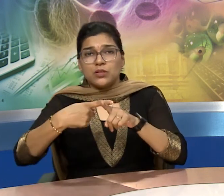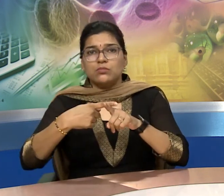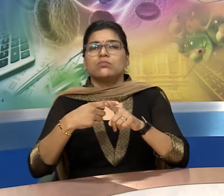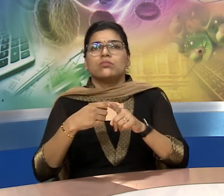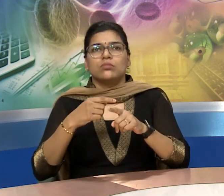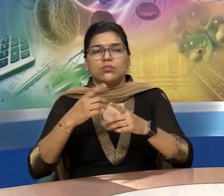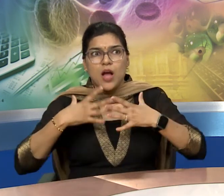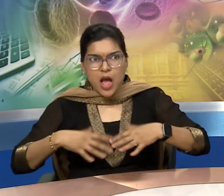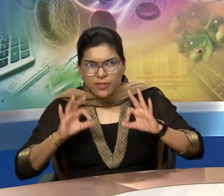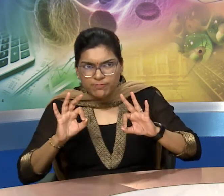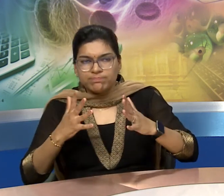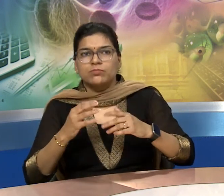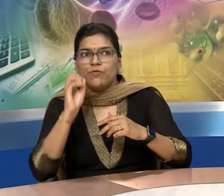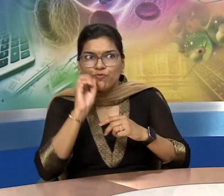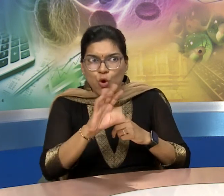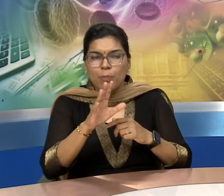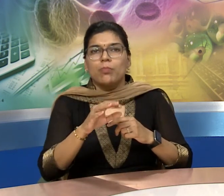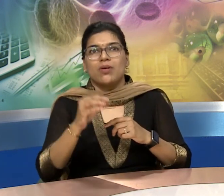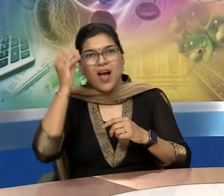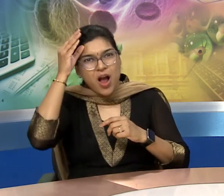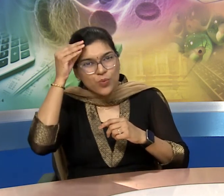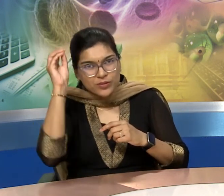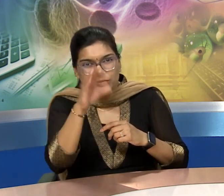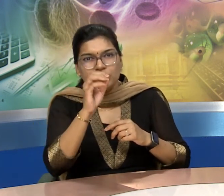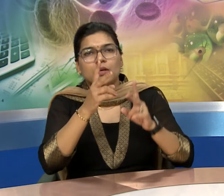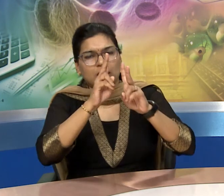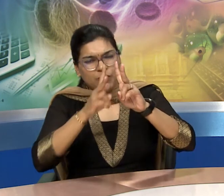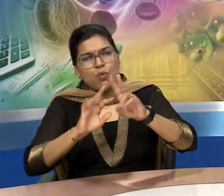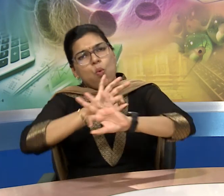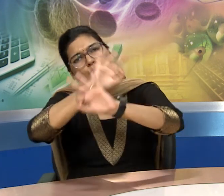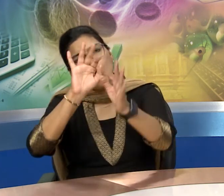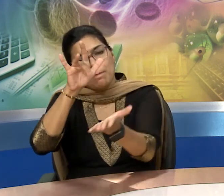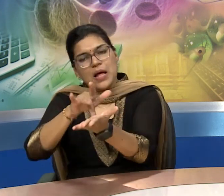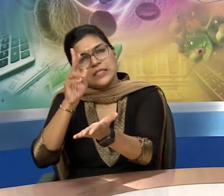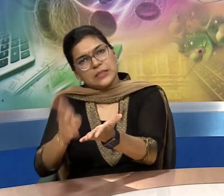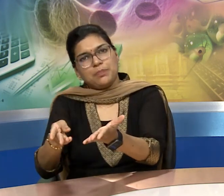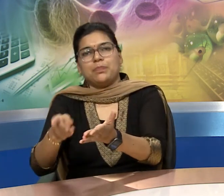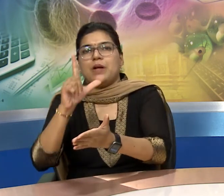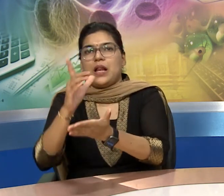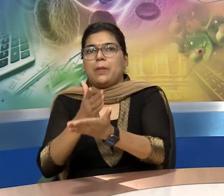services, social awareness programs undertaken by various departments are